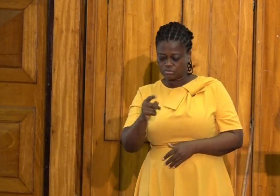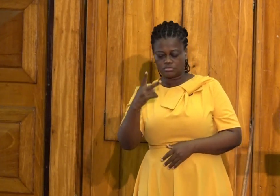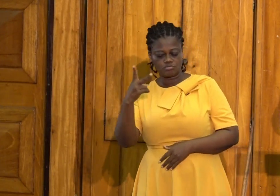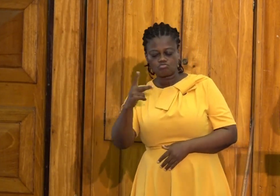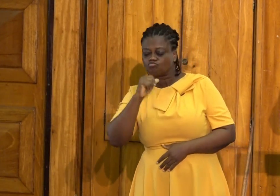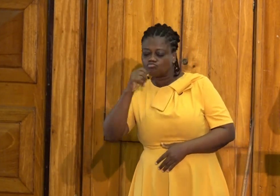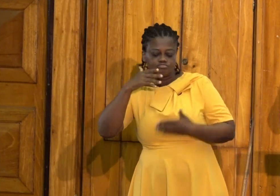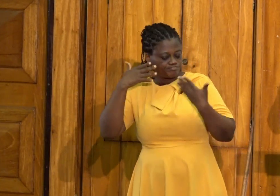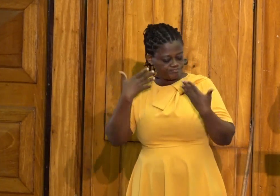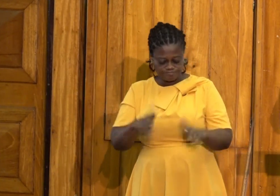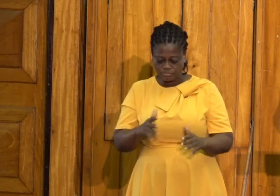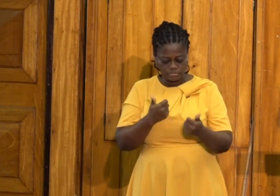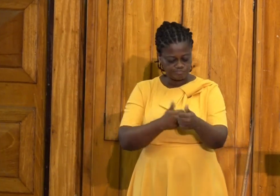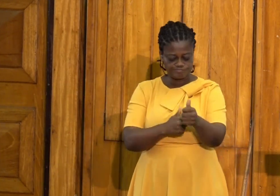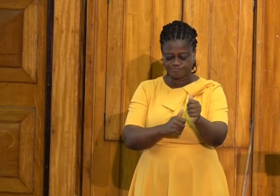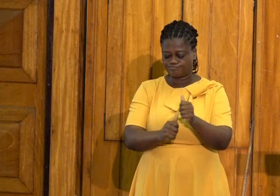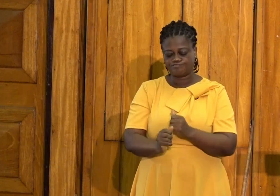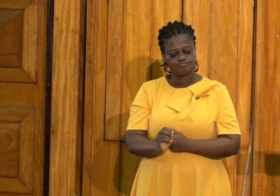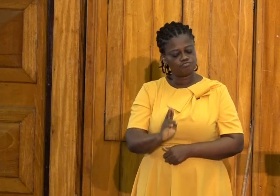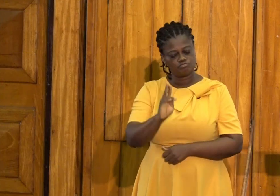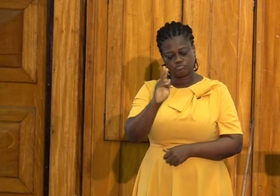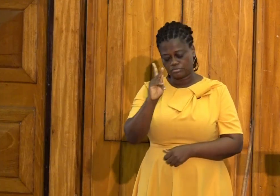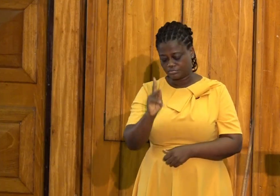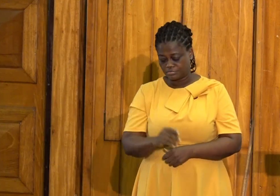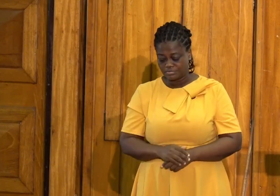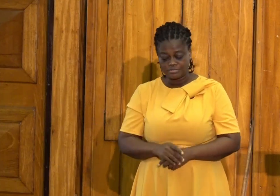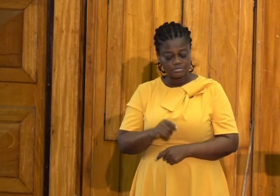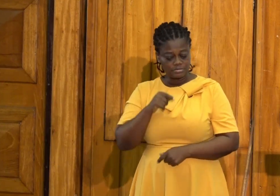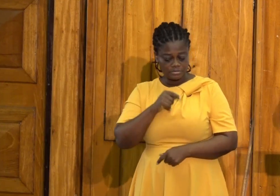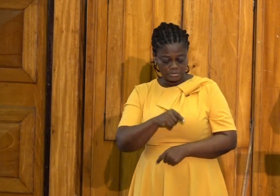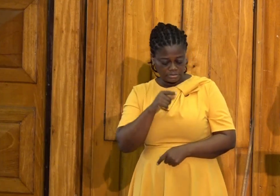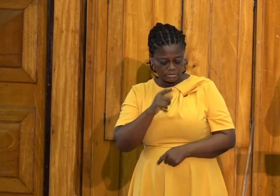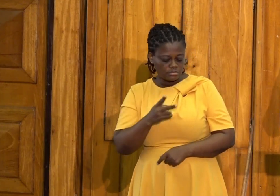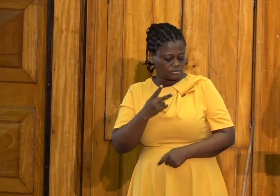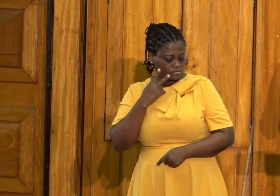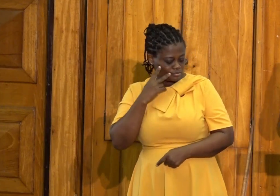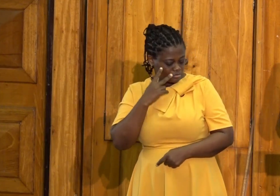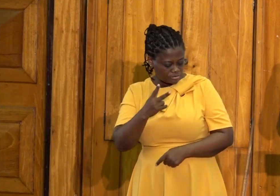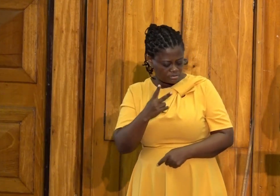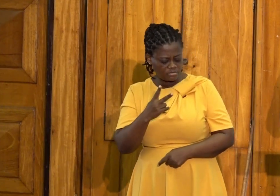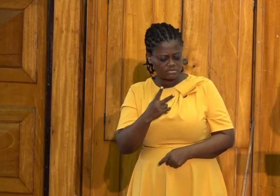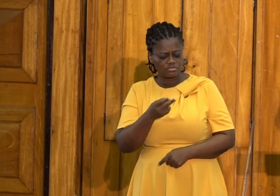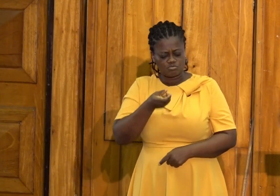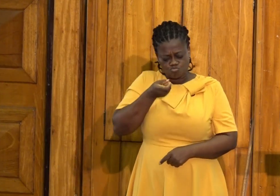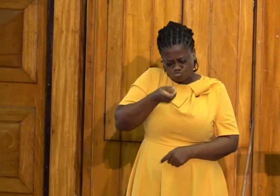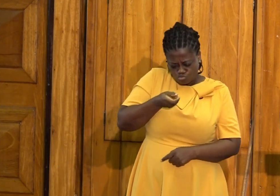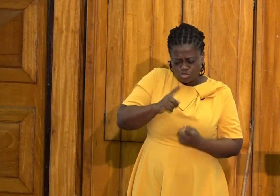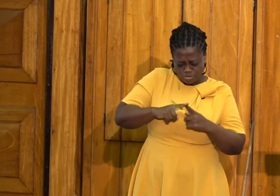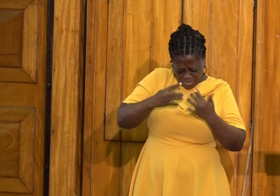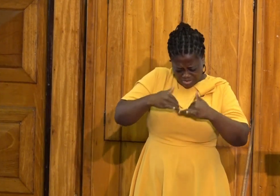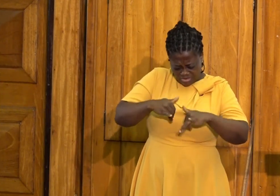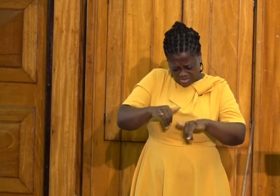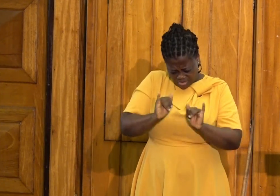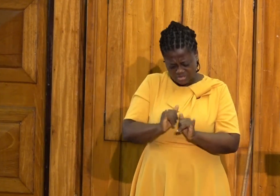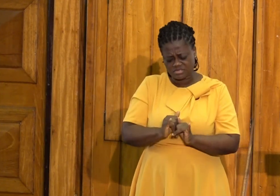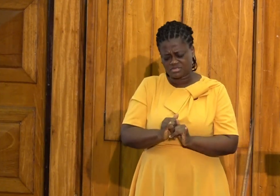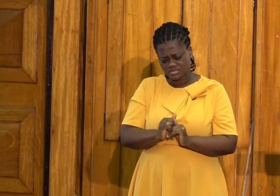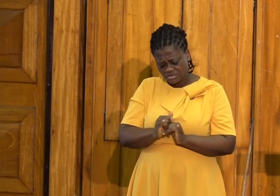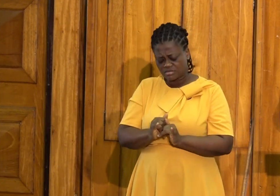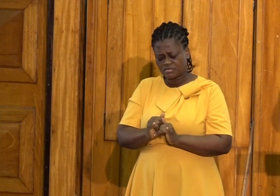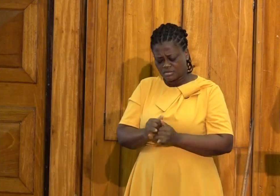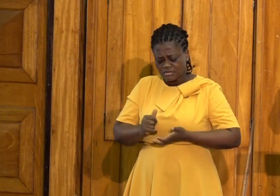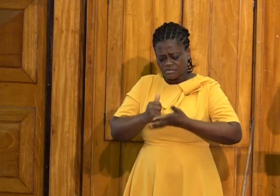follow-up. This gap may appear small, but it's very significant because it translates to real